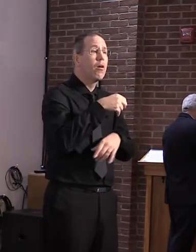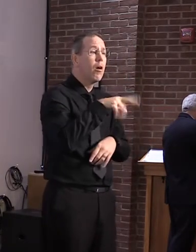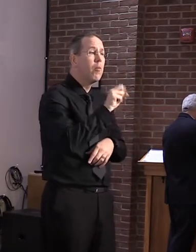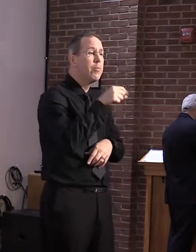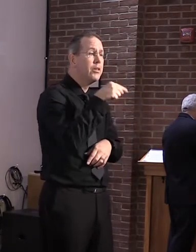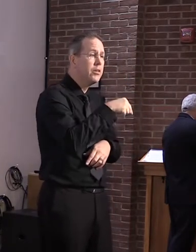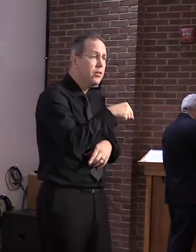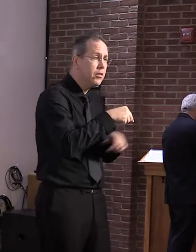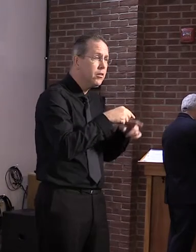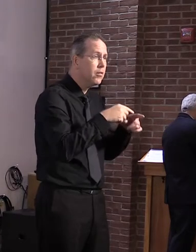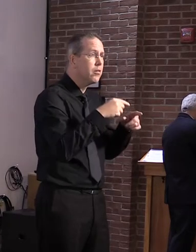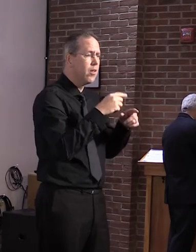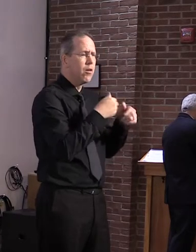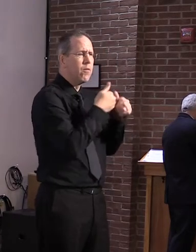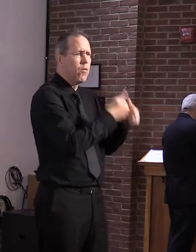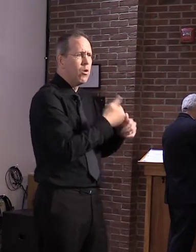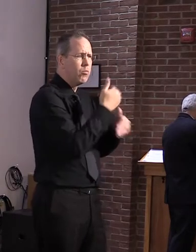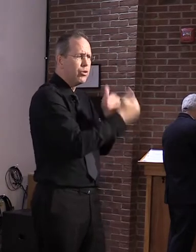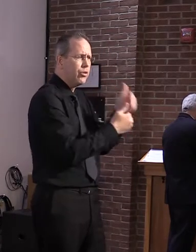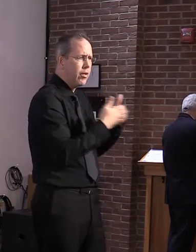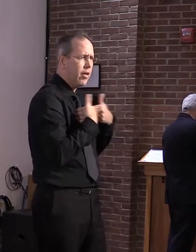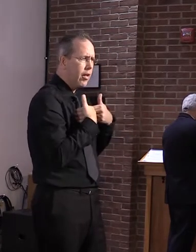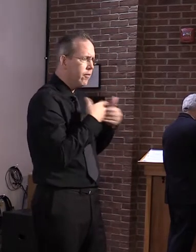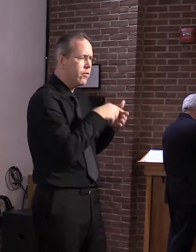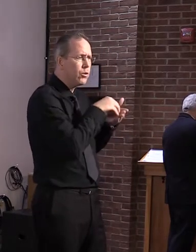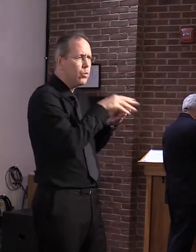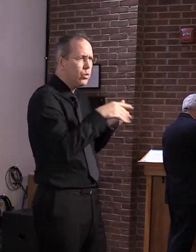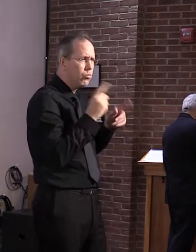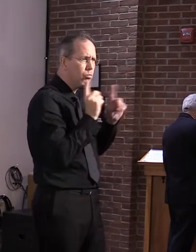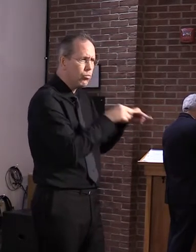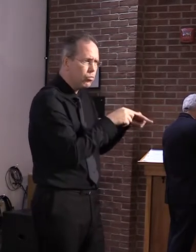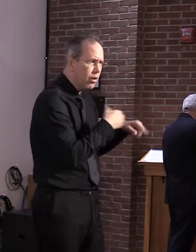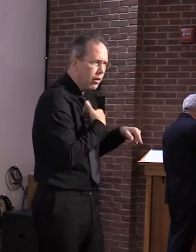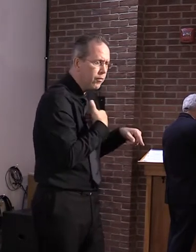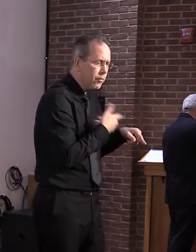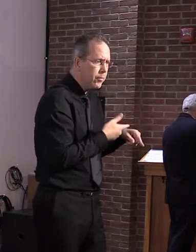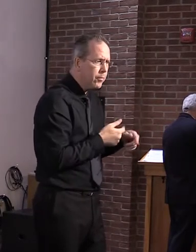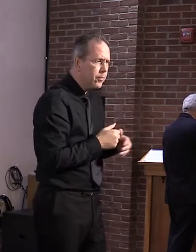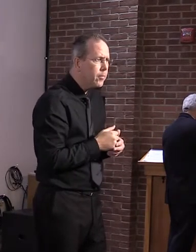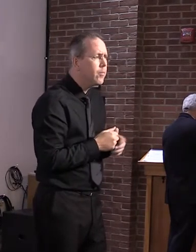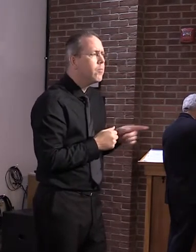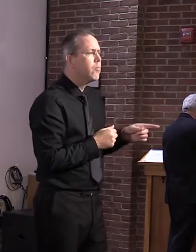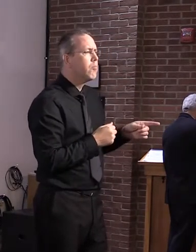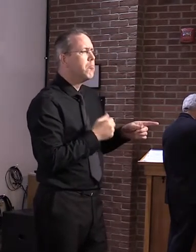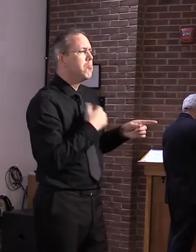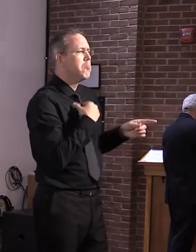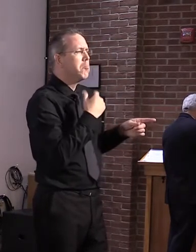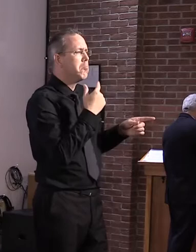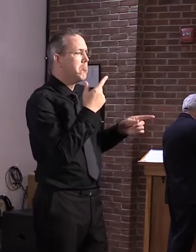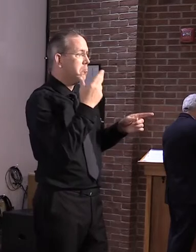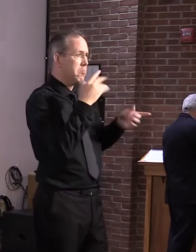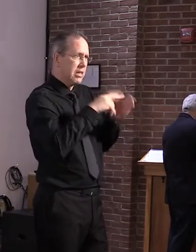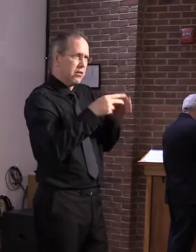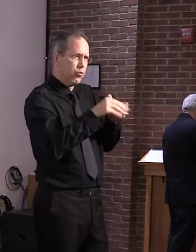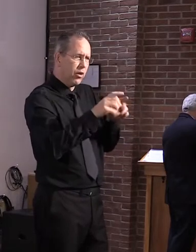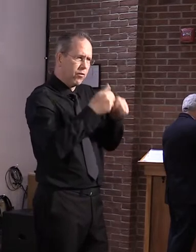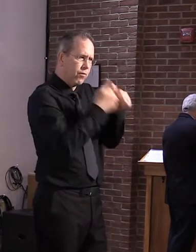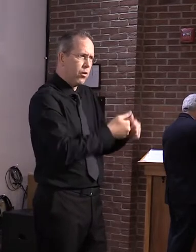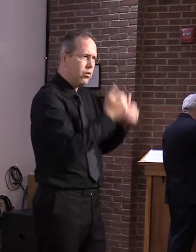we will put the students through those procedures that are, you know, well established as